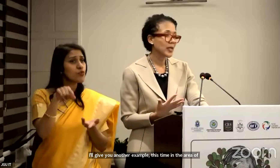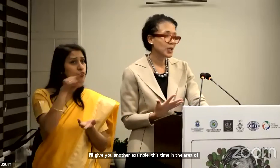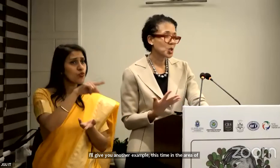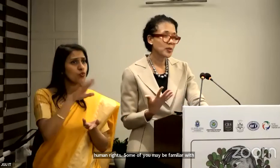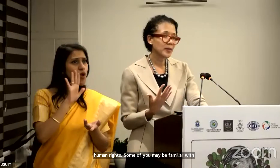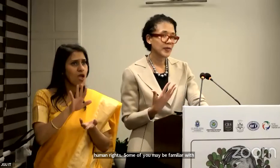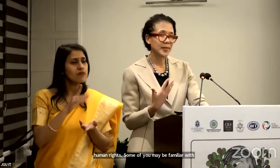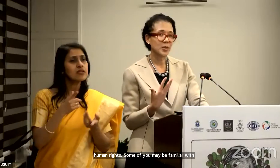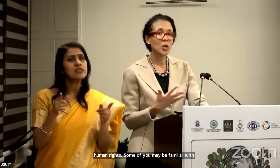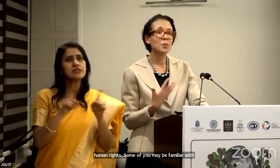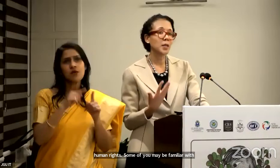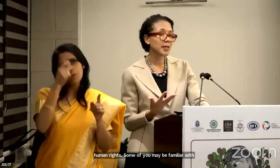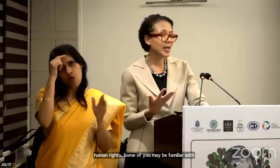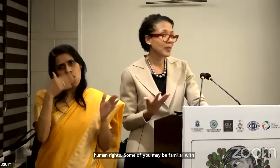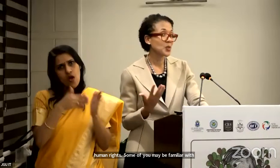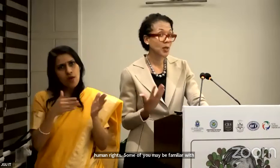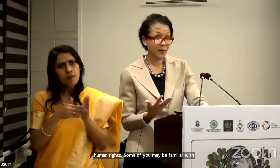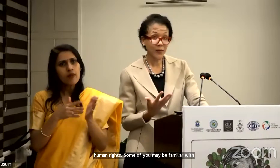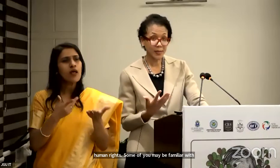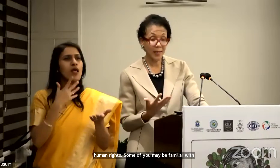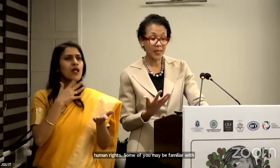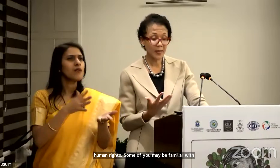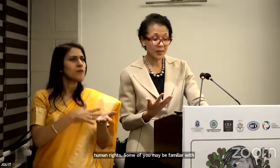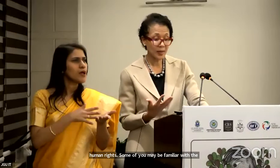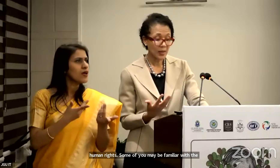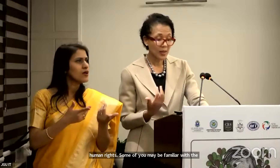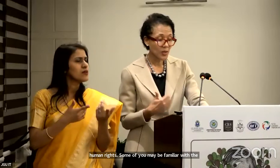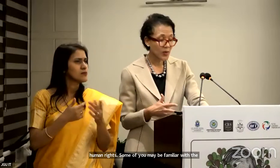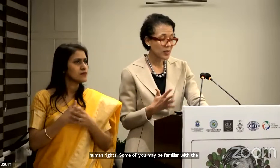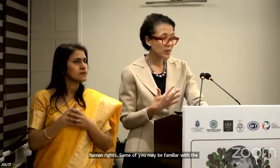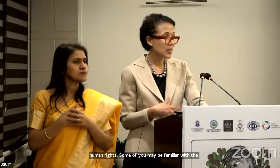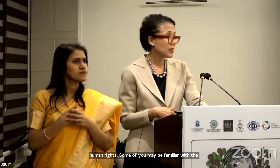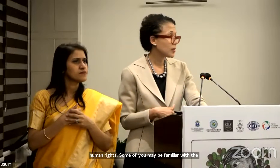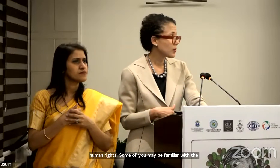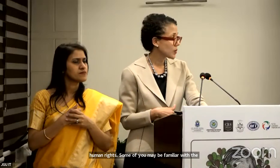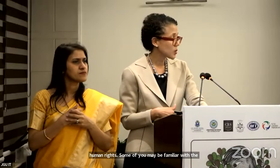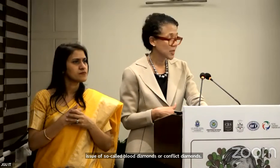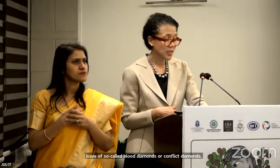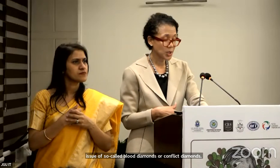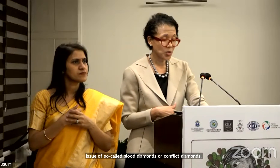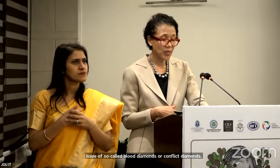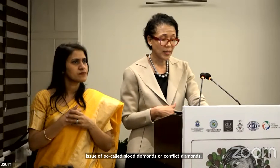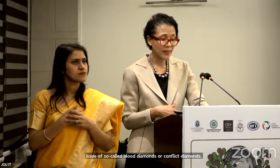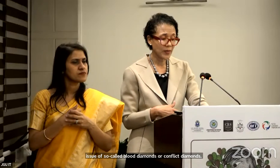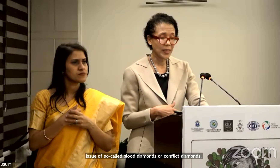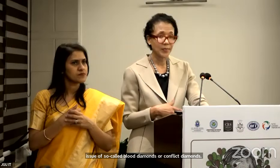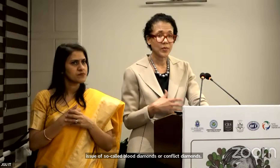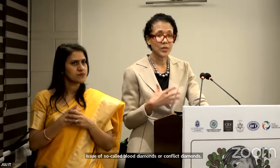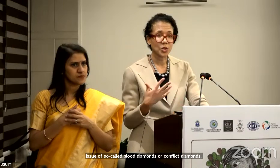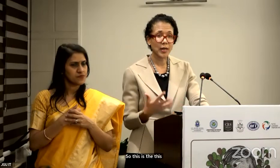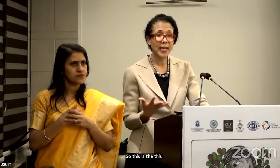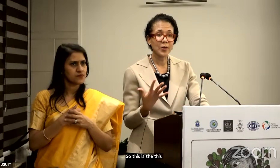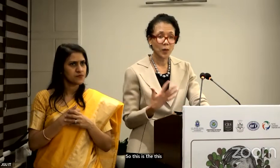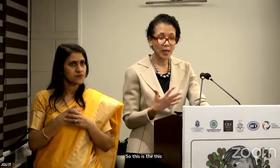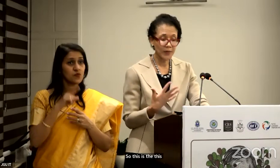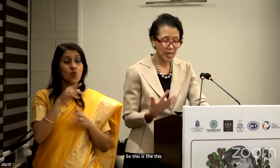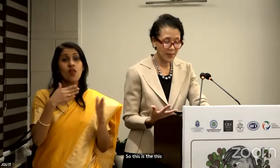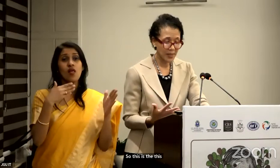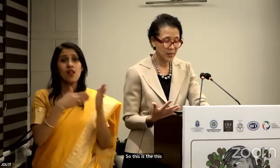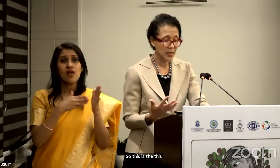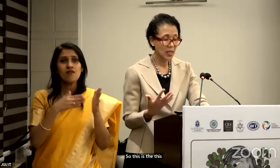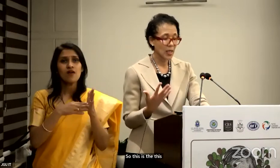familiar with the issue of so-called blood diamonds or conflict diamonds. So this was the issue of the trade in